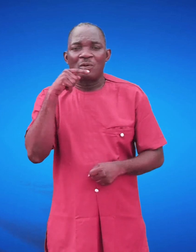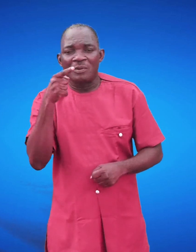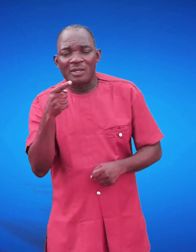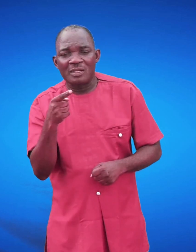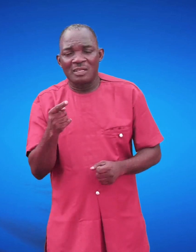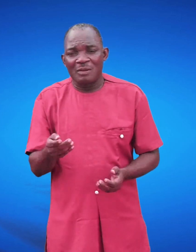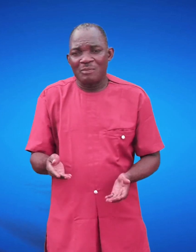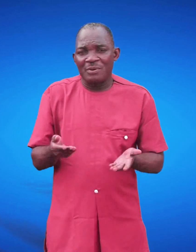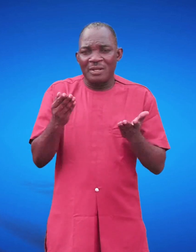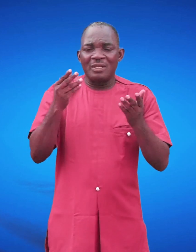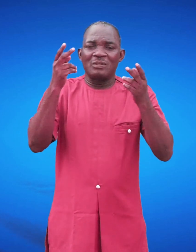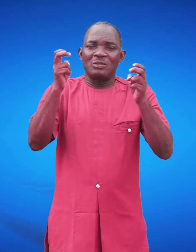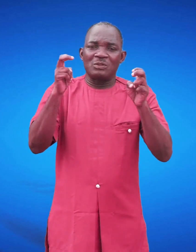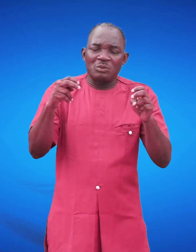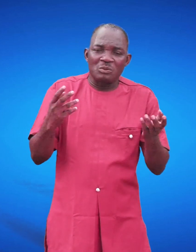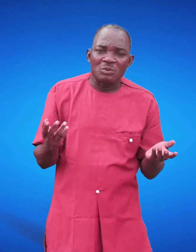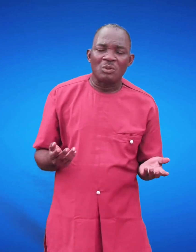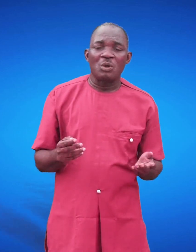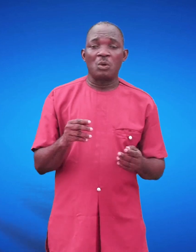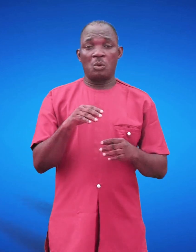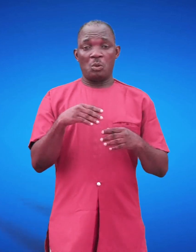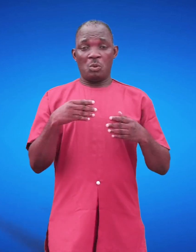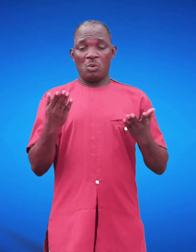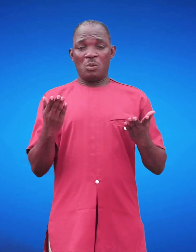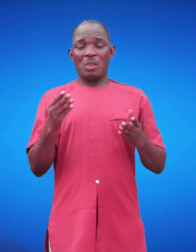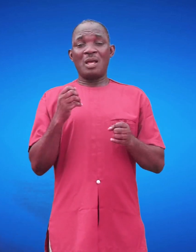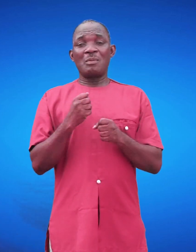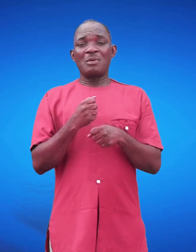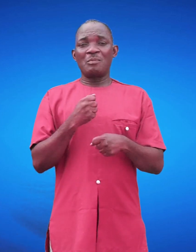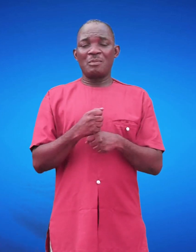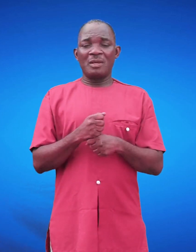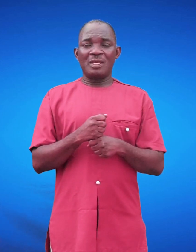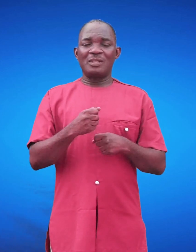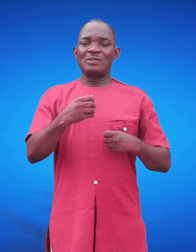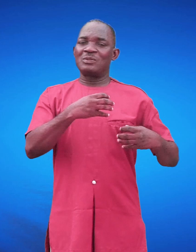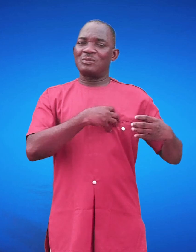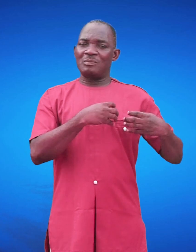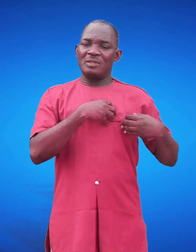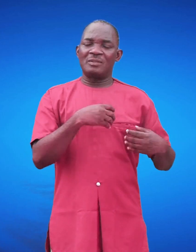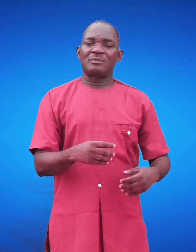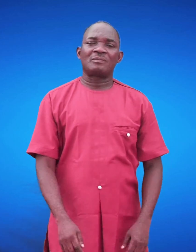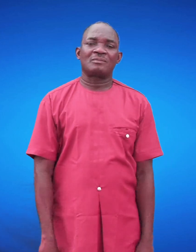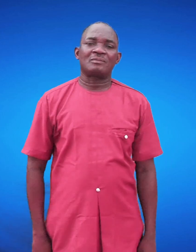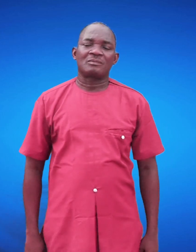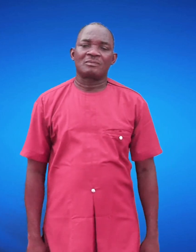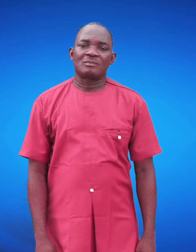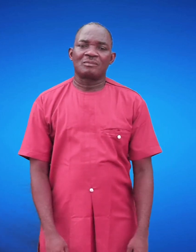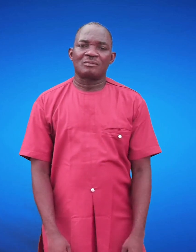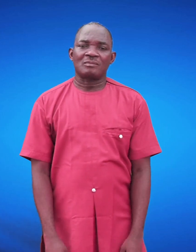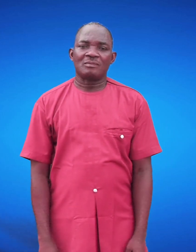raise concerns, or make a complaint.